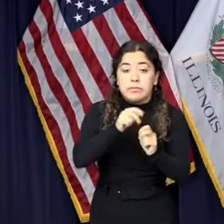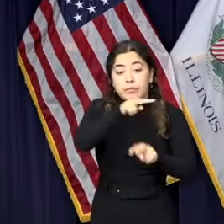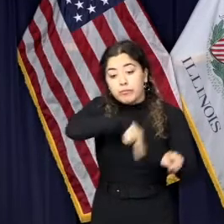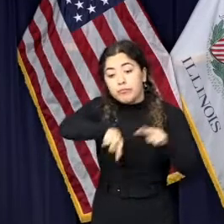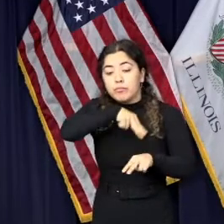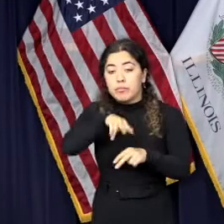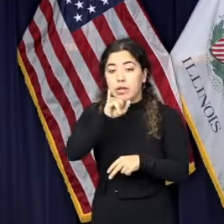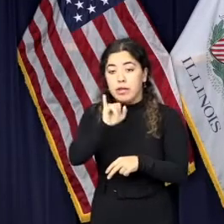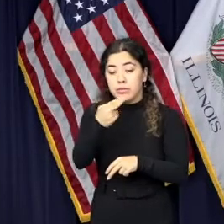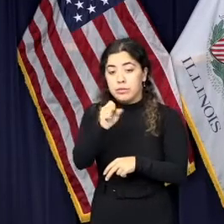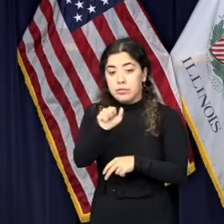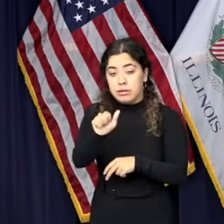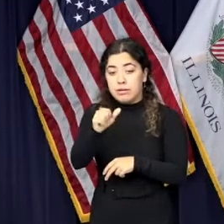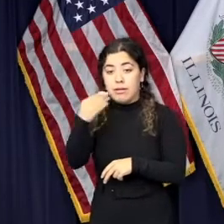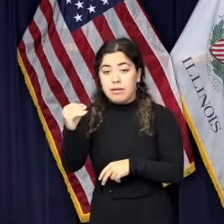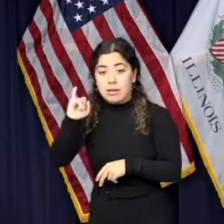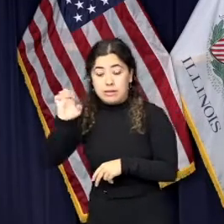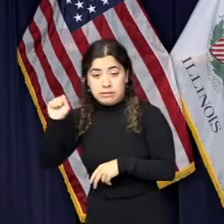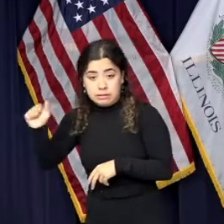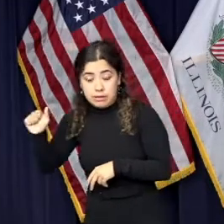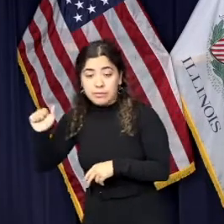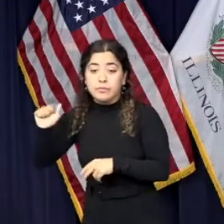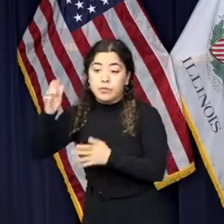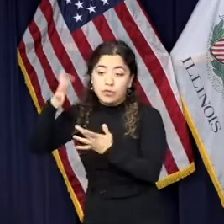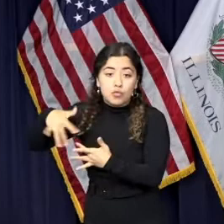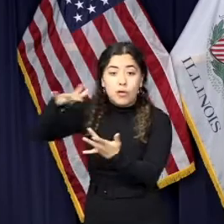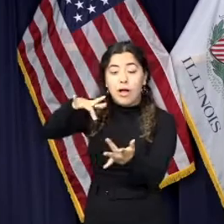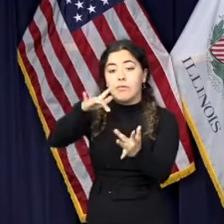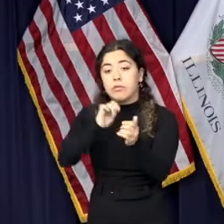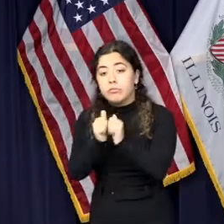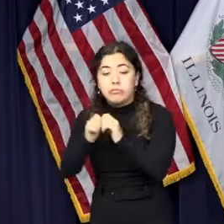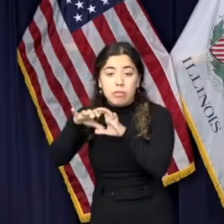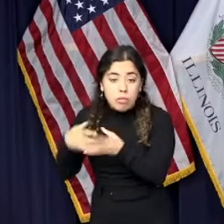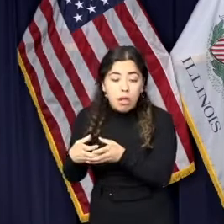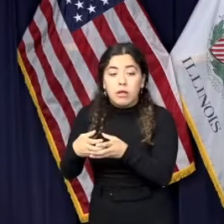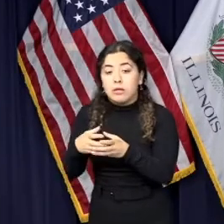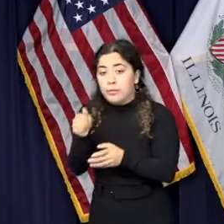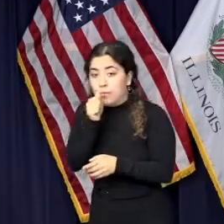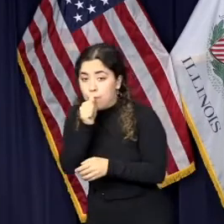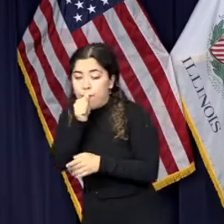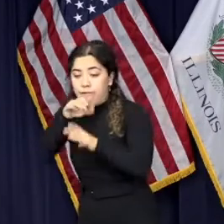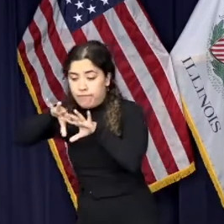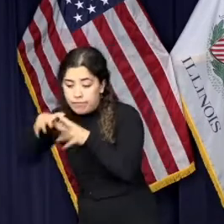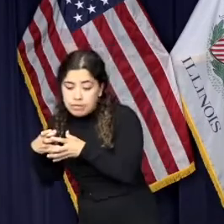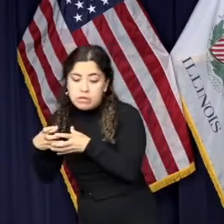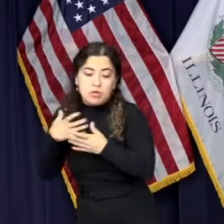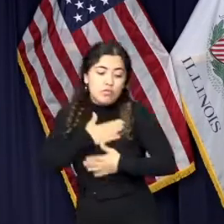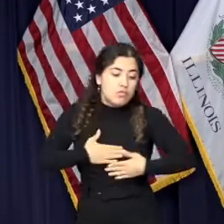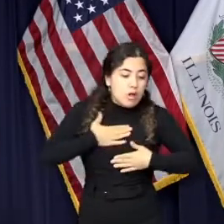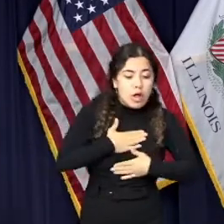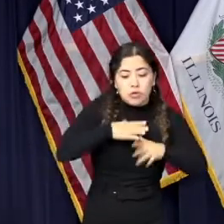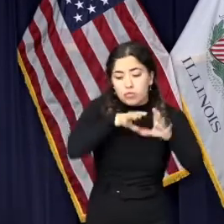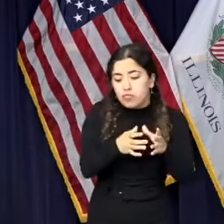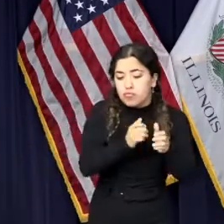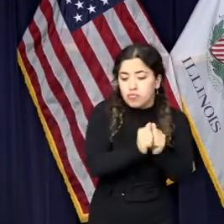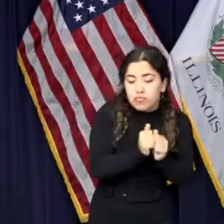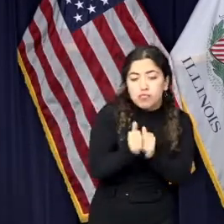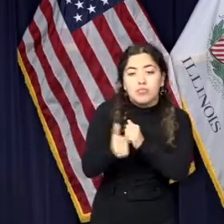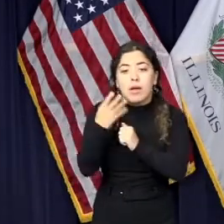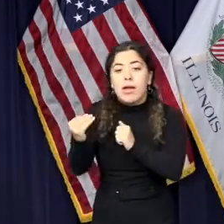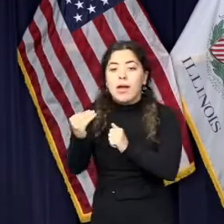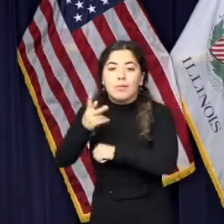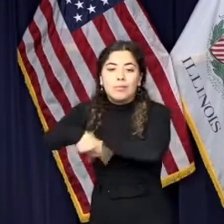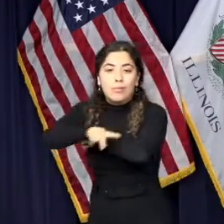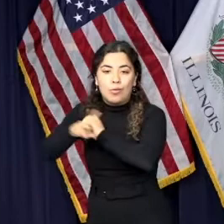IESA, travel clubs, private leagues, recreational leagues and sports centers, and park district sports